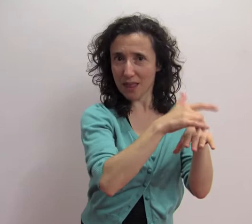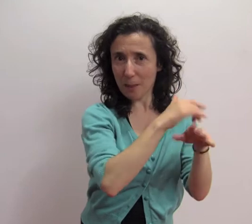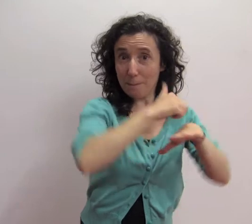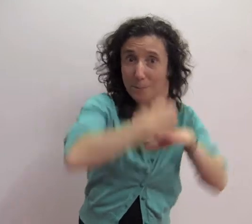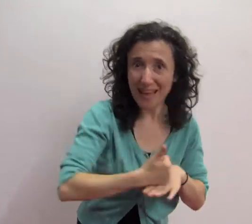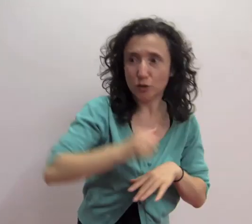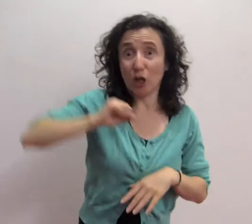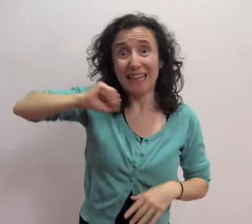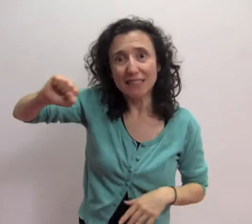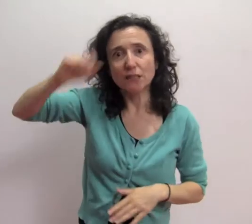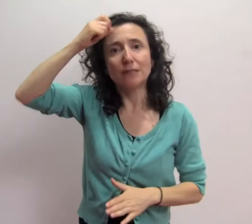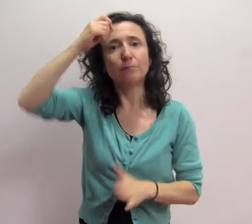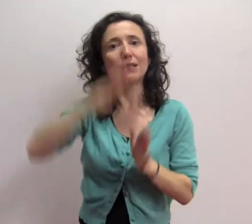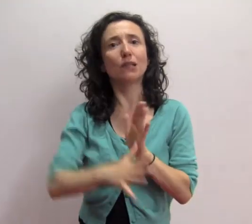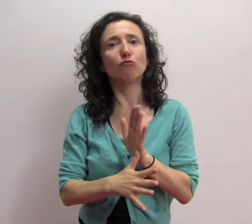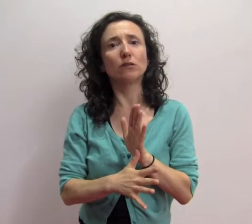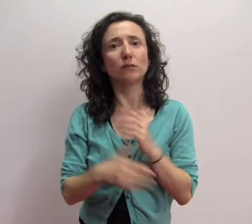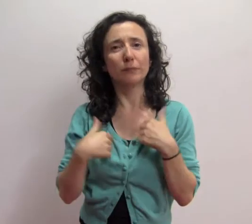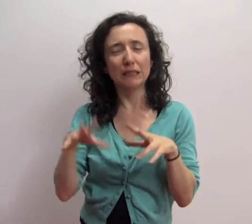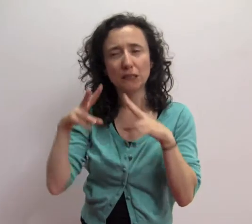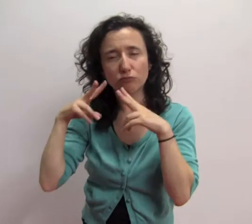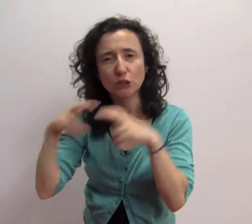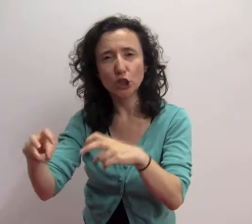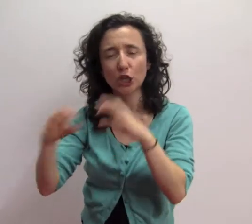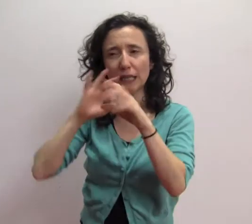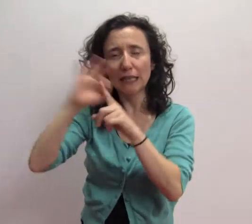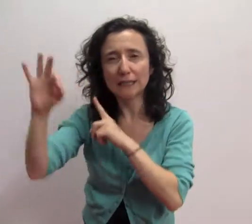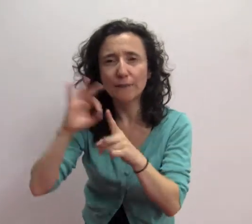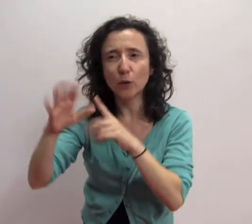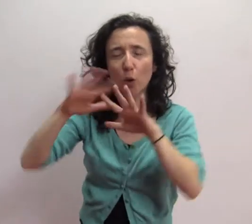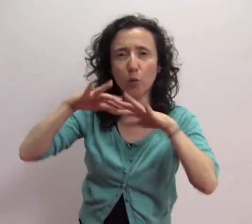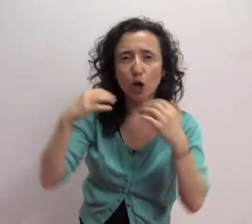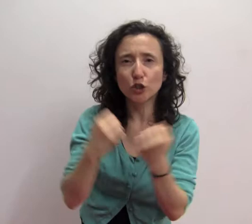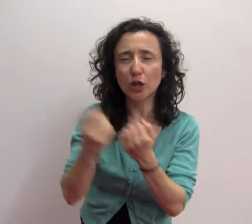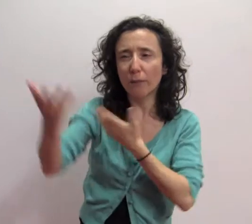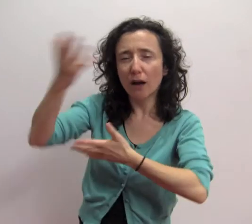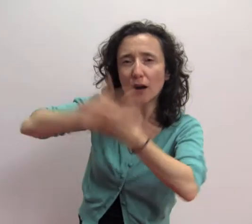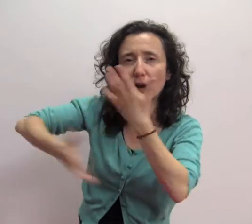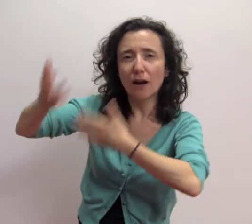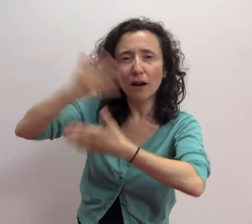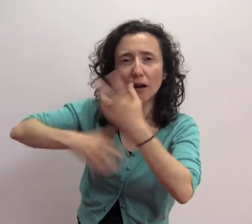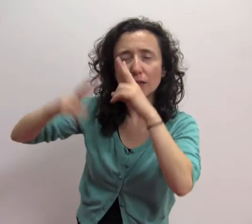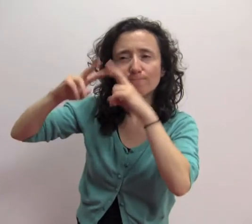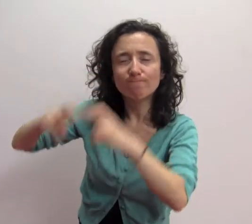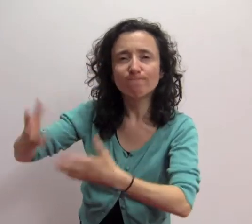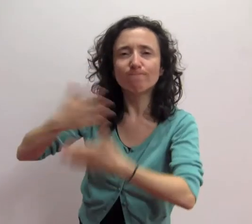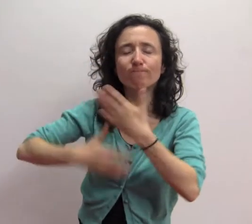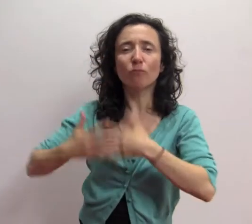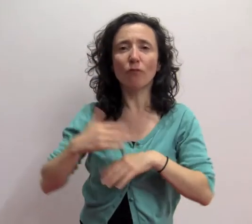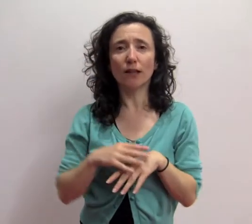absolutely engrossed in his story and thought we could really base a play on these experiences. And through